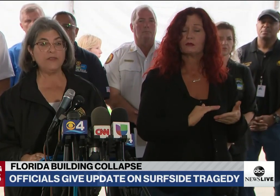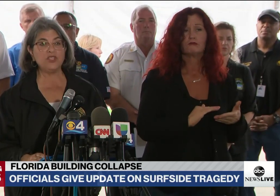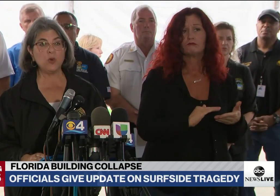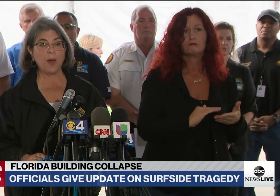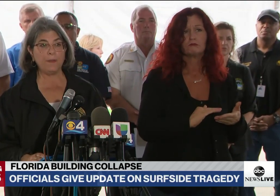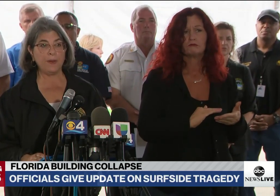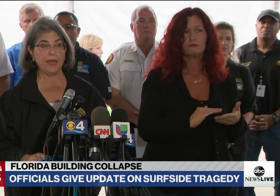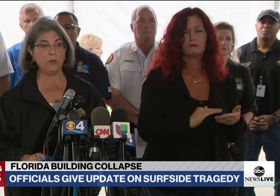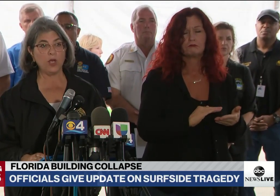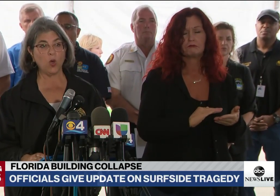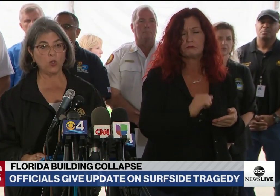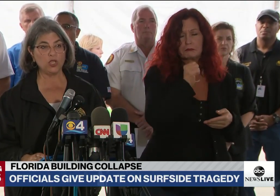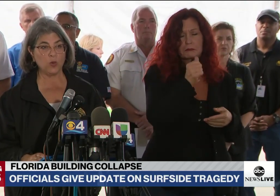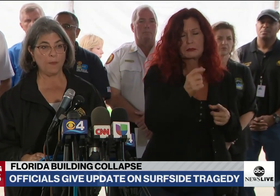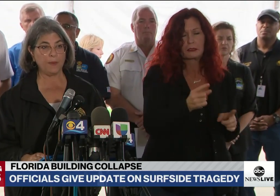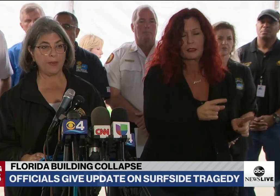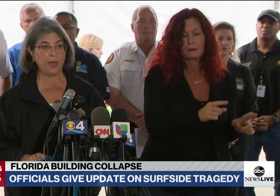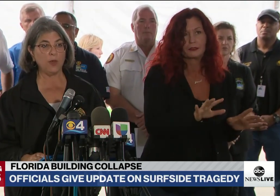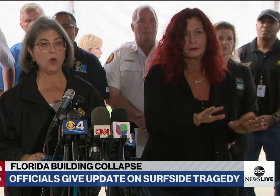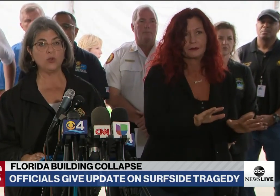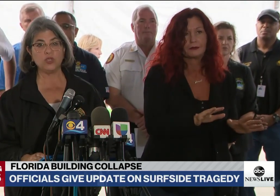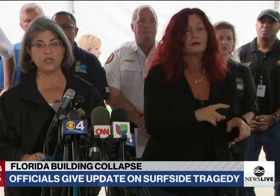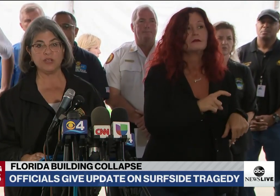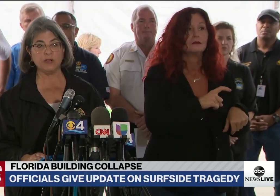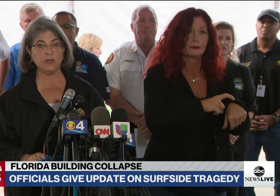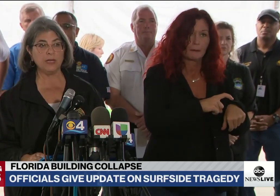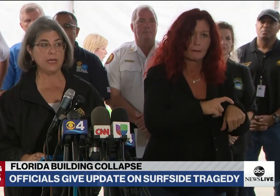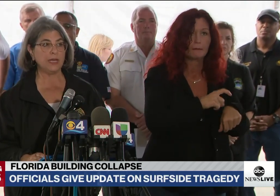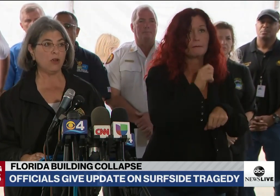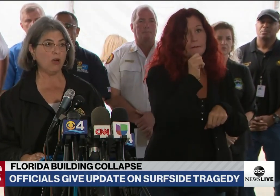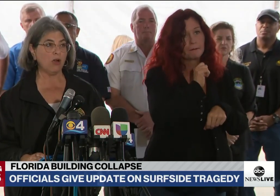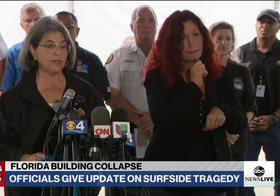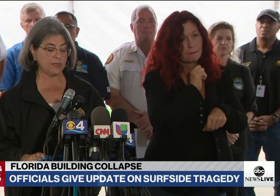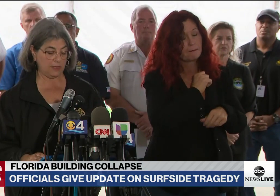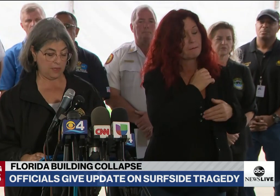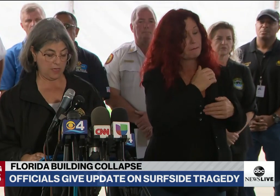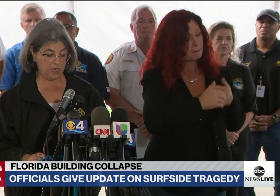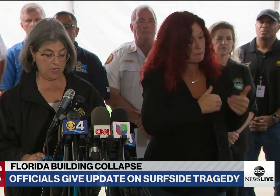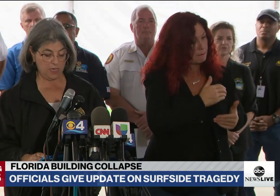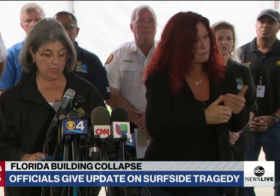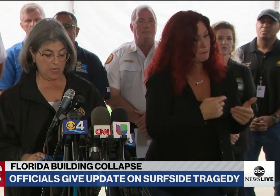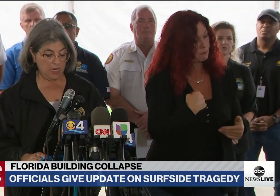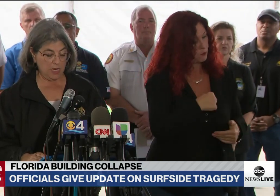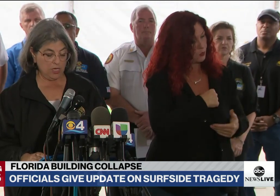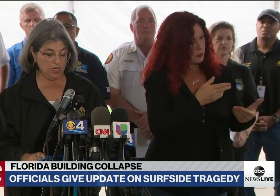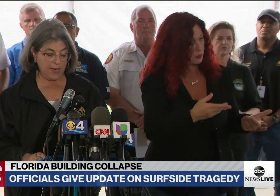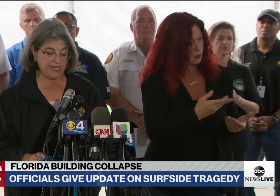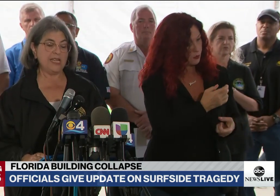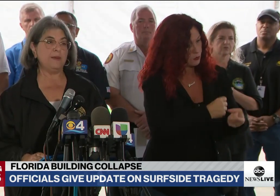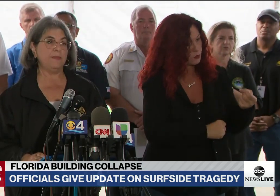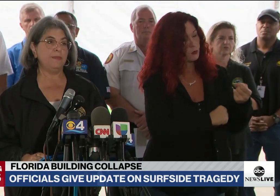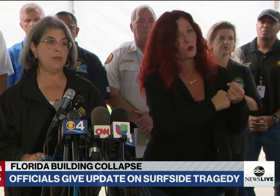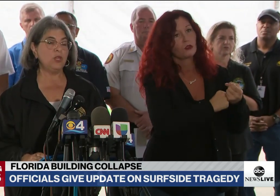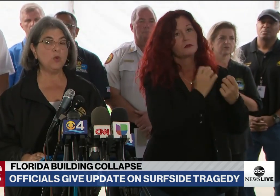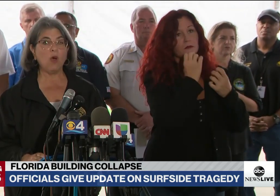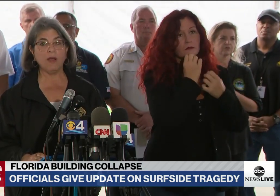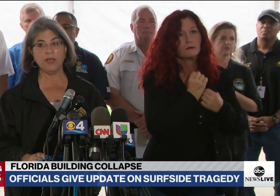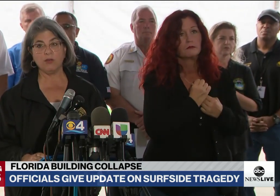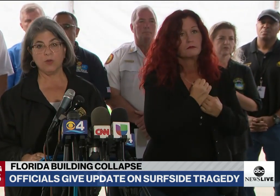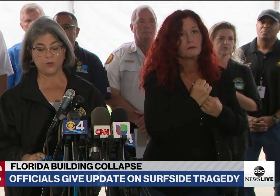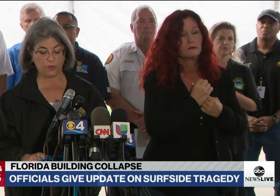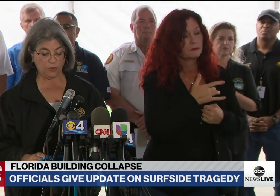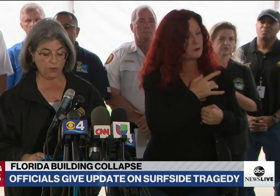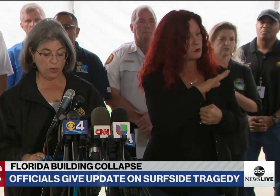We lift you up, and we hold you up, and we hold you dear in our hearts. To my team, you